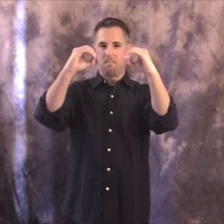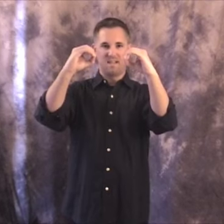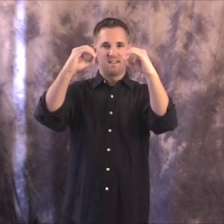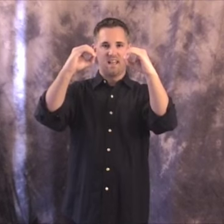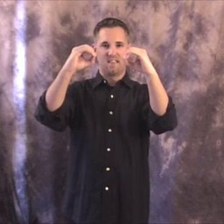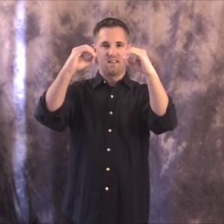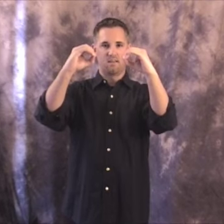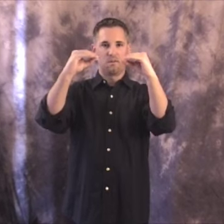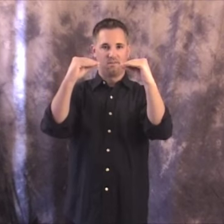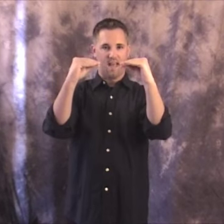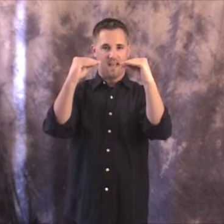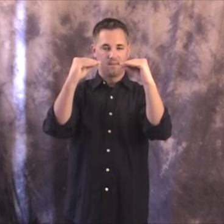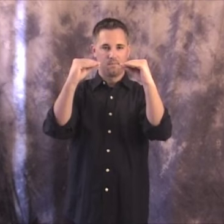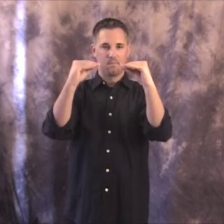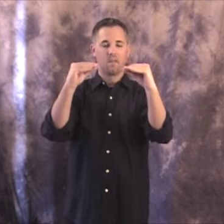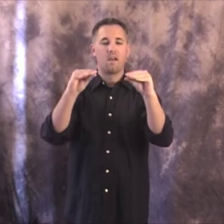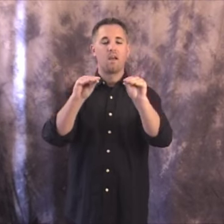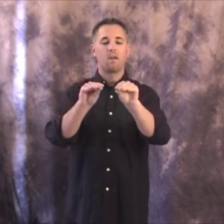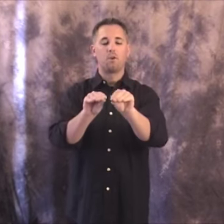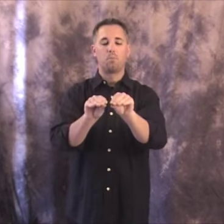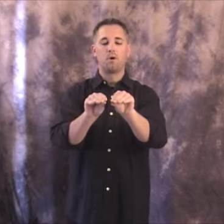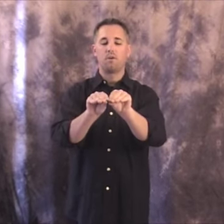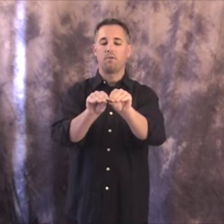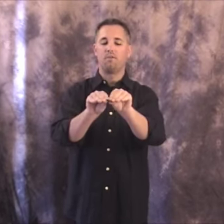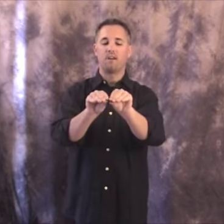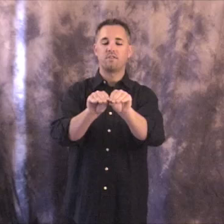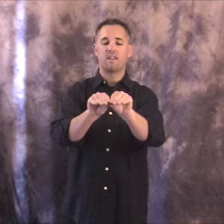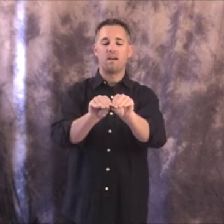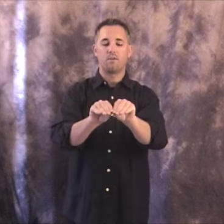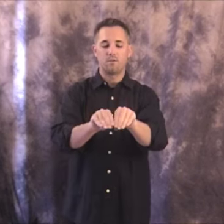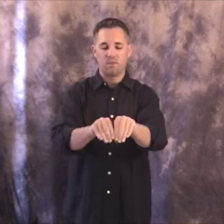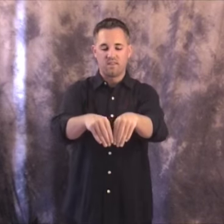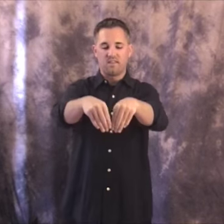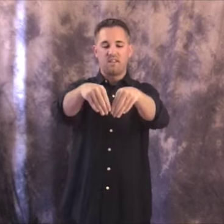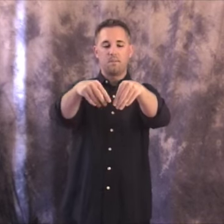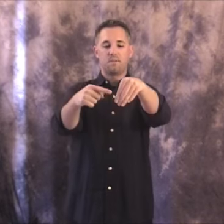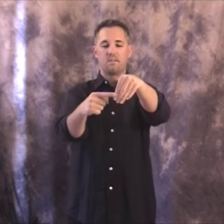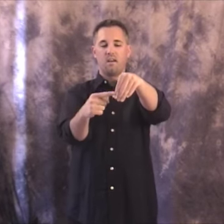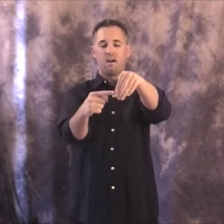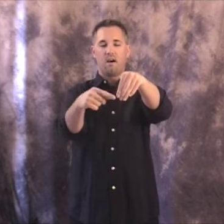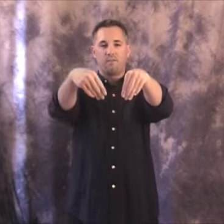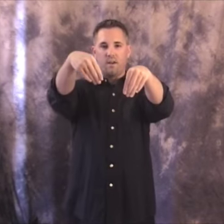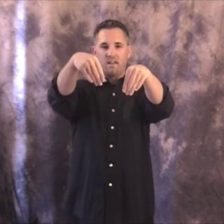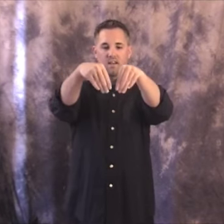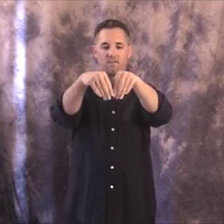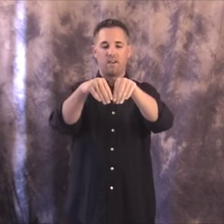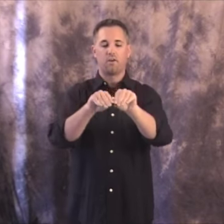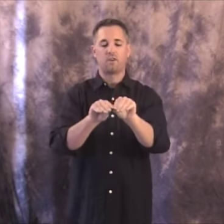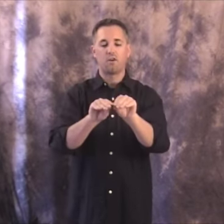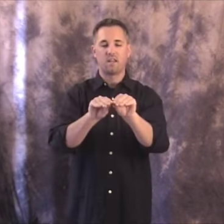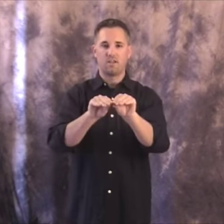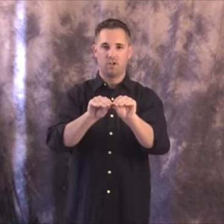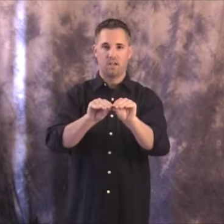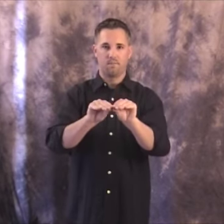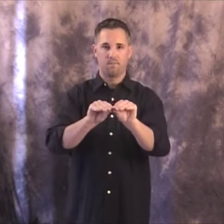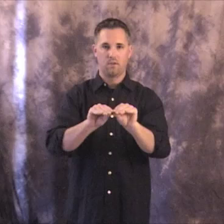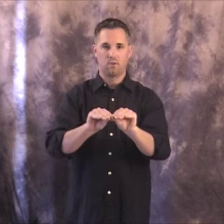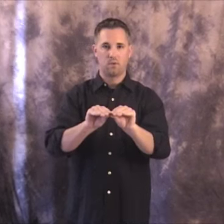bent like this, but flat. You put your fingers together so that the tips of your index fingers are touching. So it looks